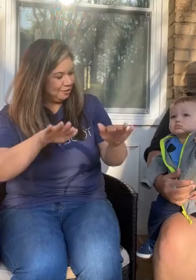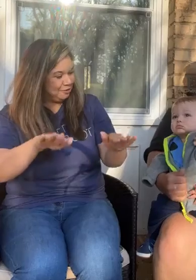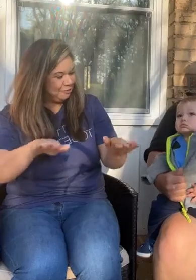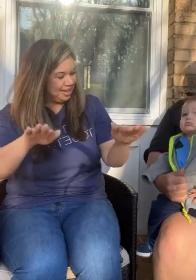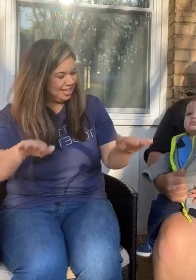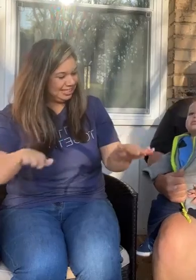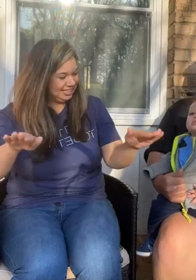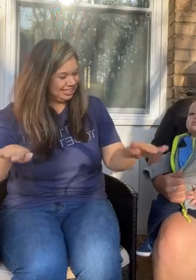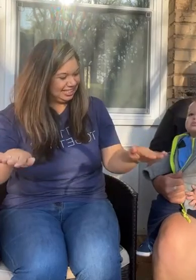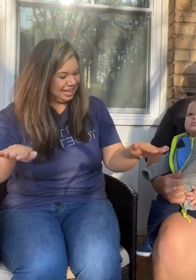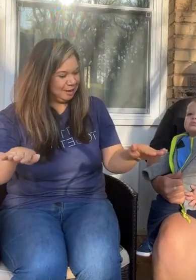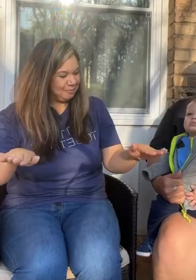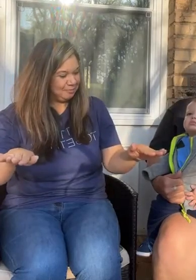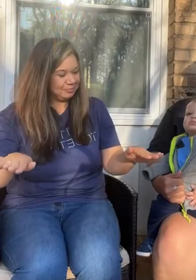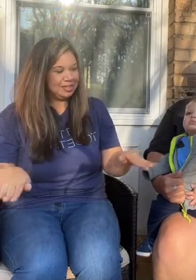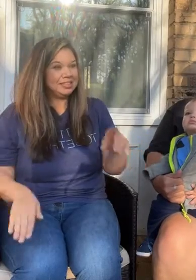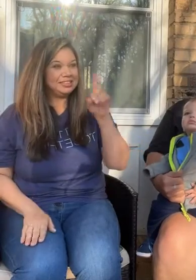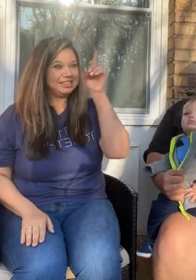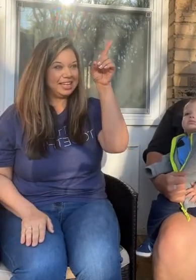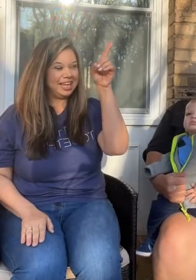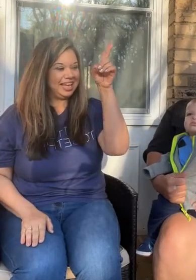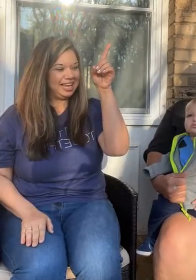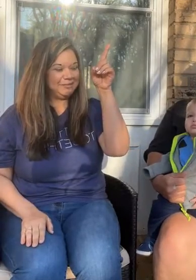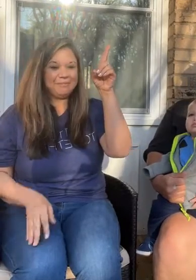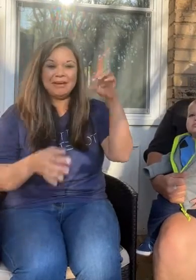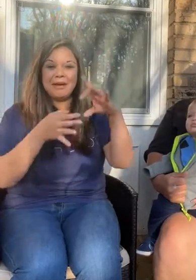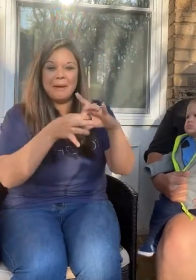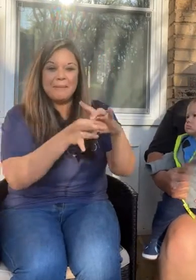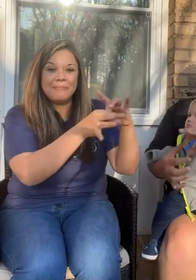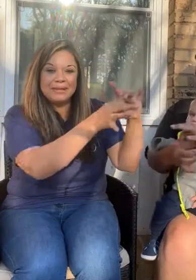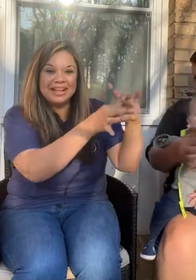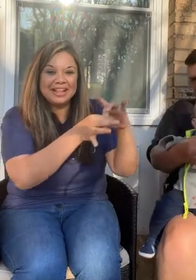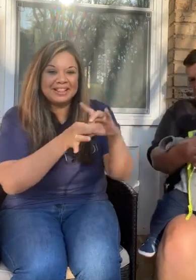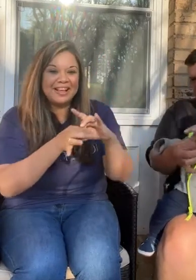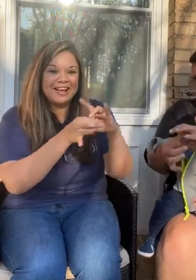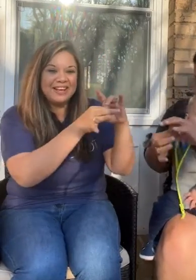Little ones, yeah, to him belong.